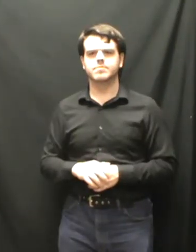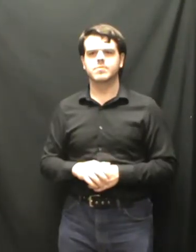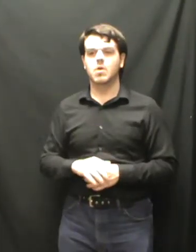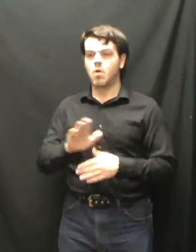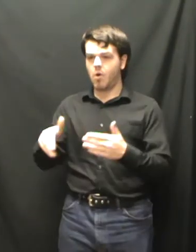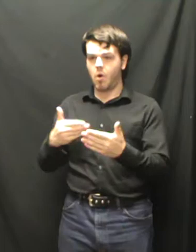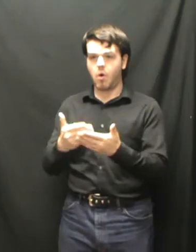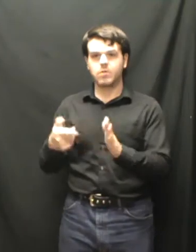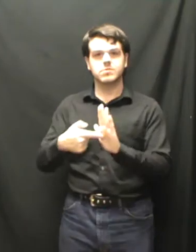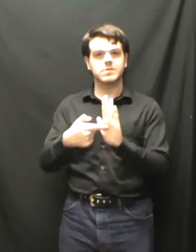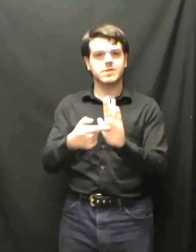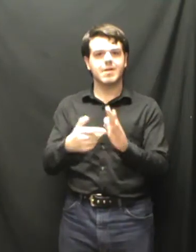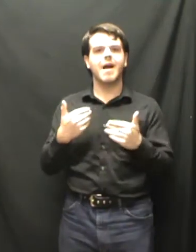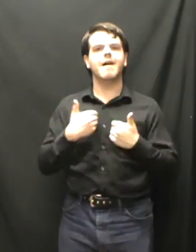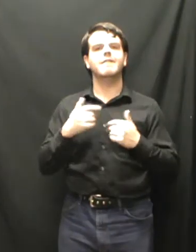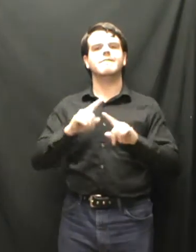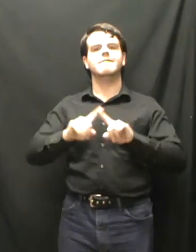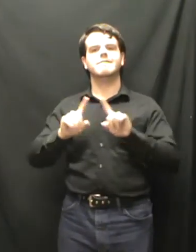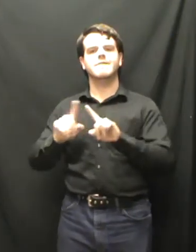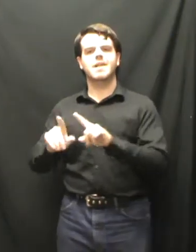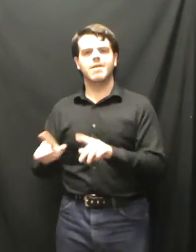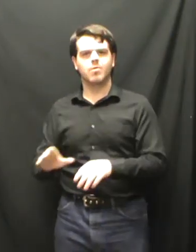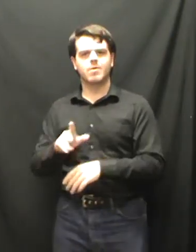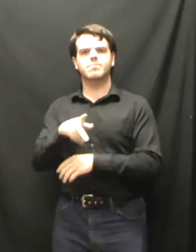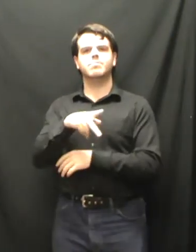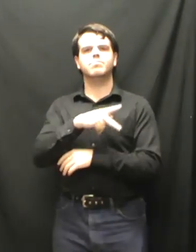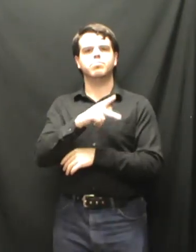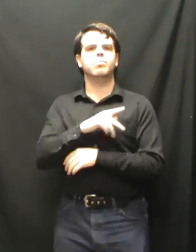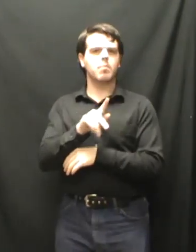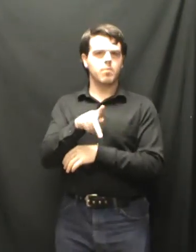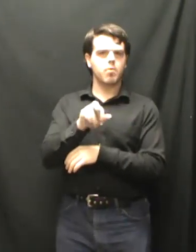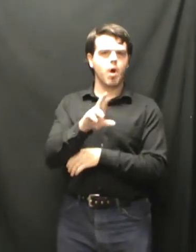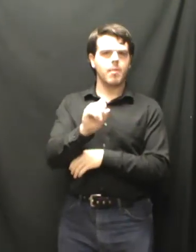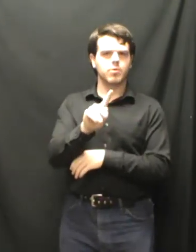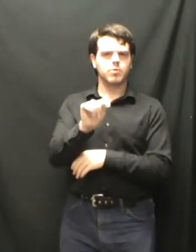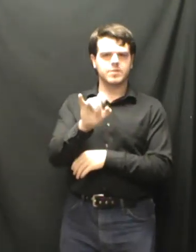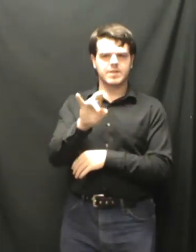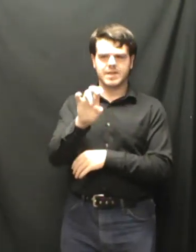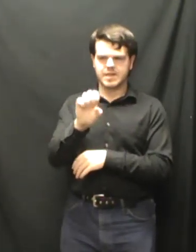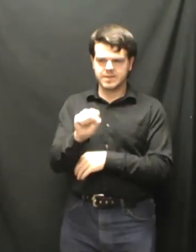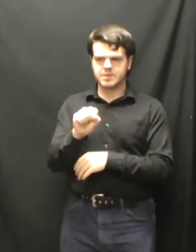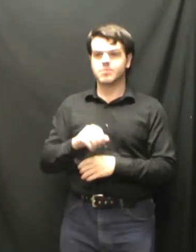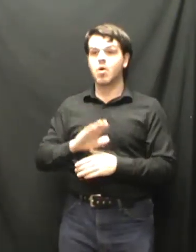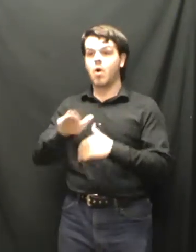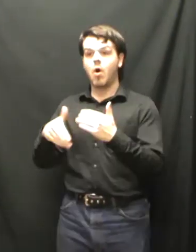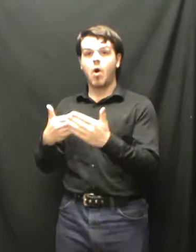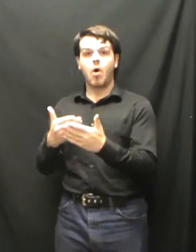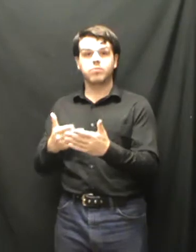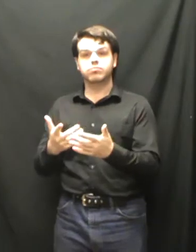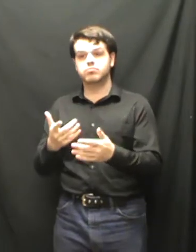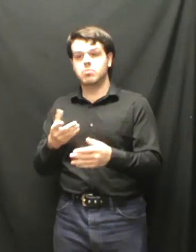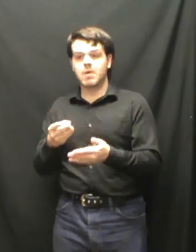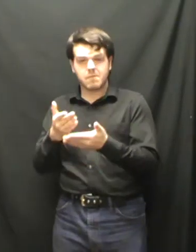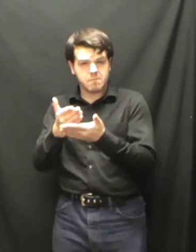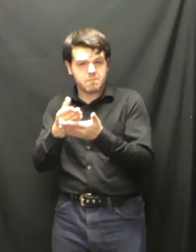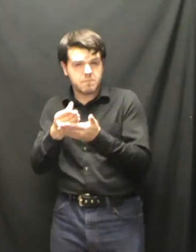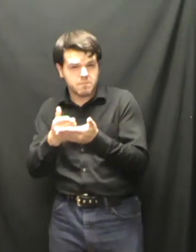is some of the things that I've shown you, they are strong. Of course, others are weak. So like that yellow